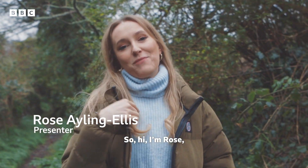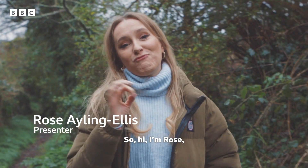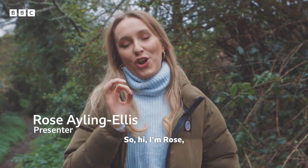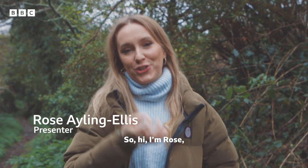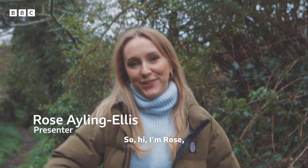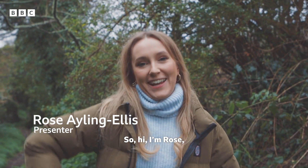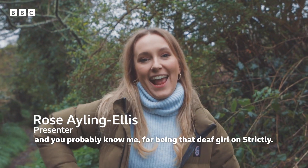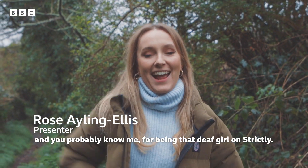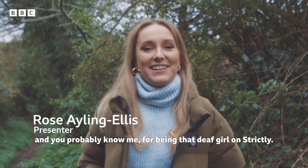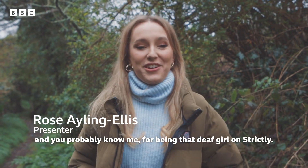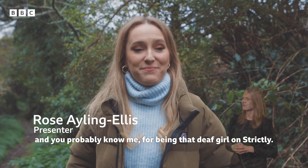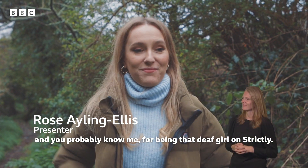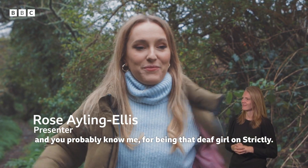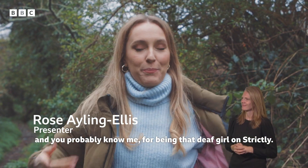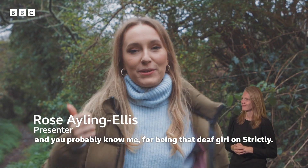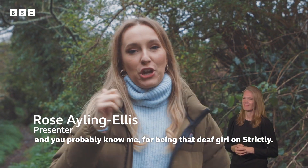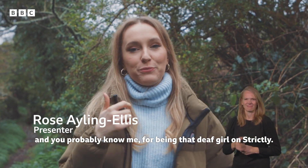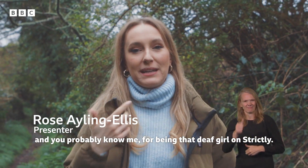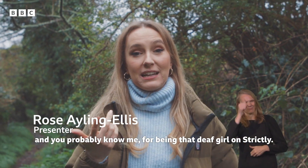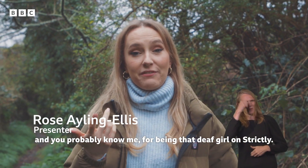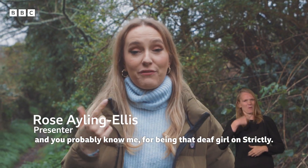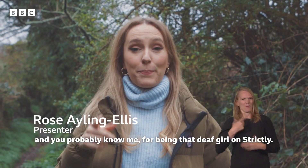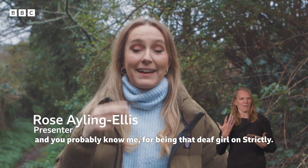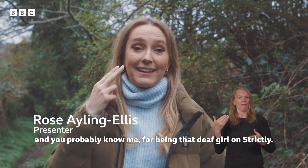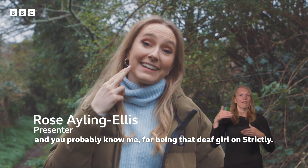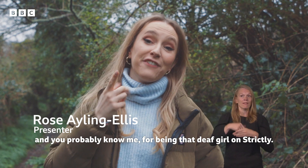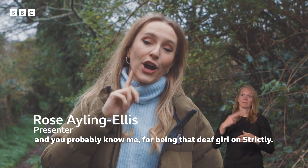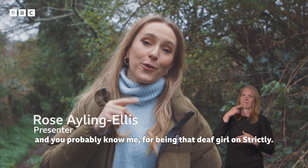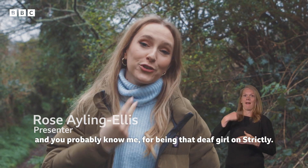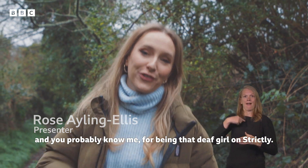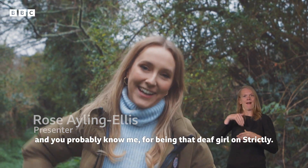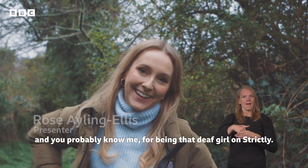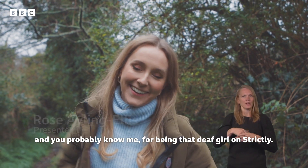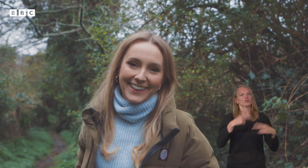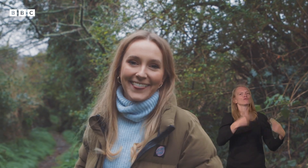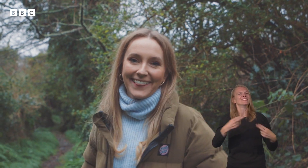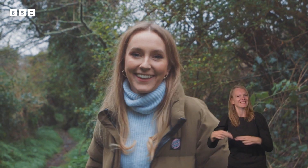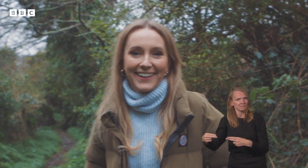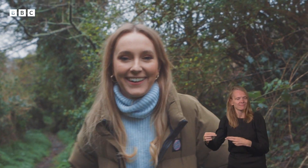So hi, I'm Rose, and you probably know me for being that deaf girl on Twitter.